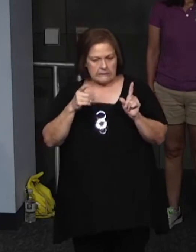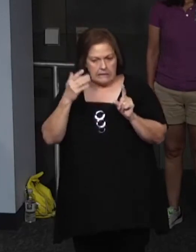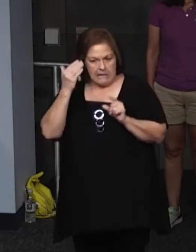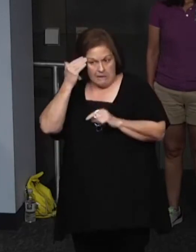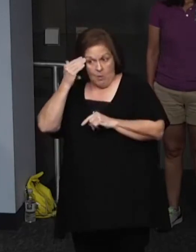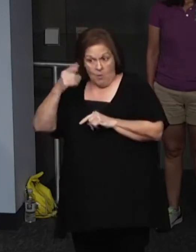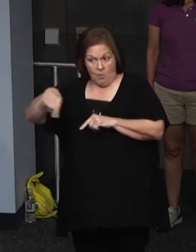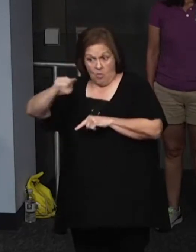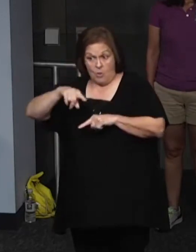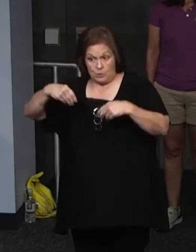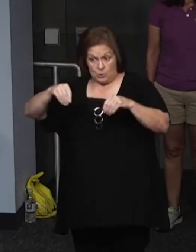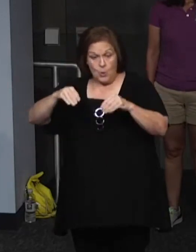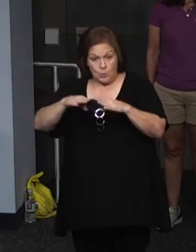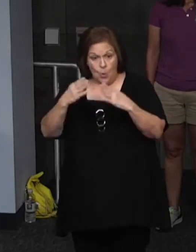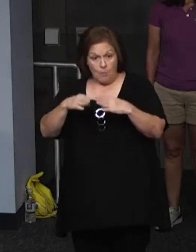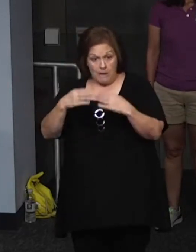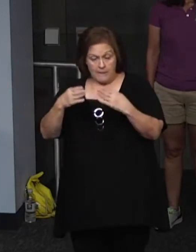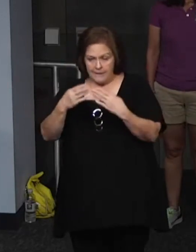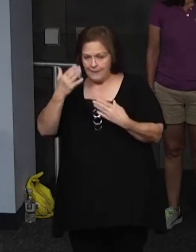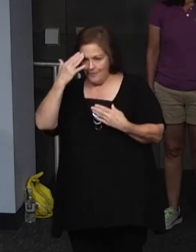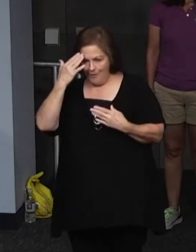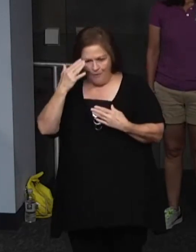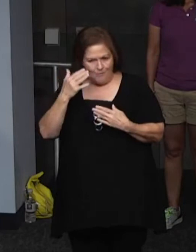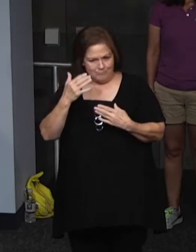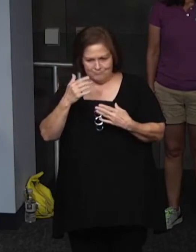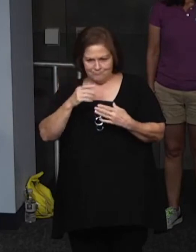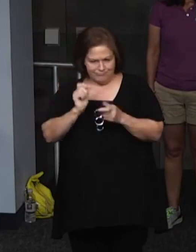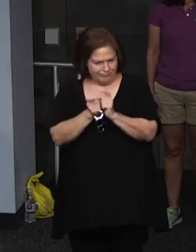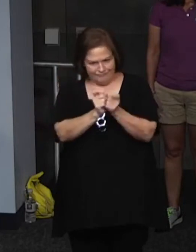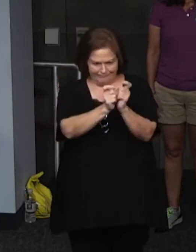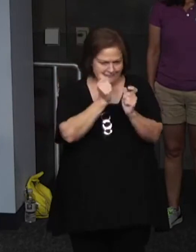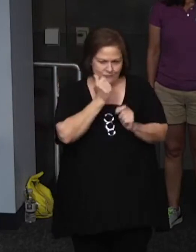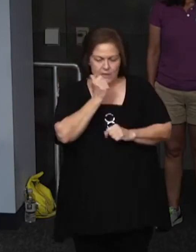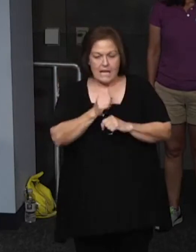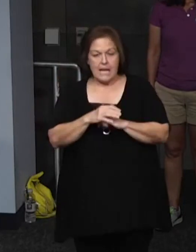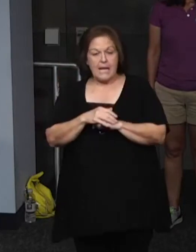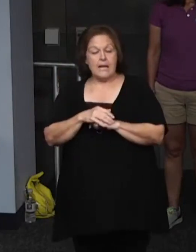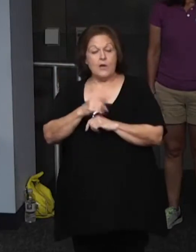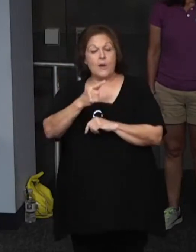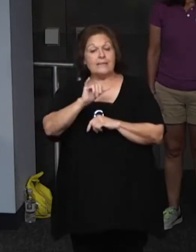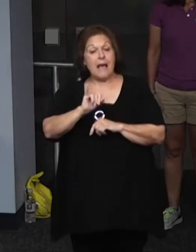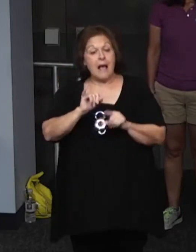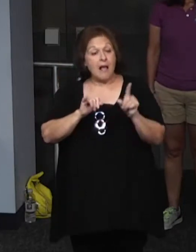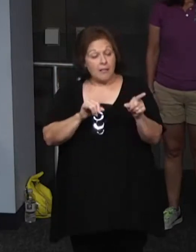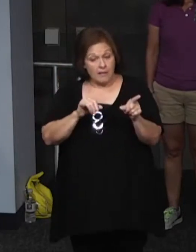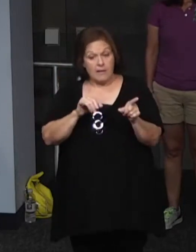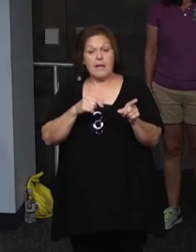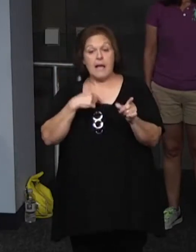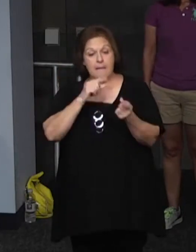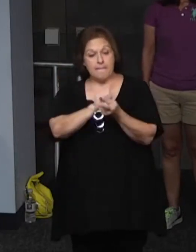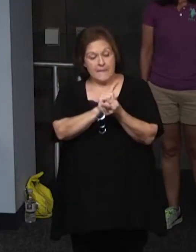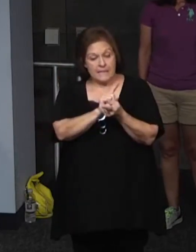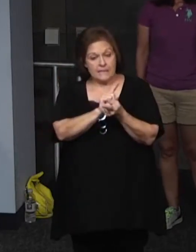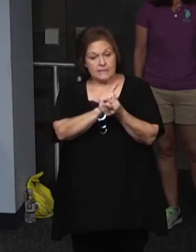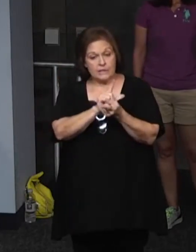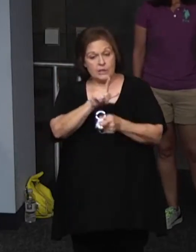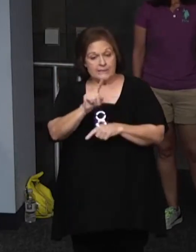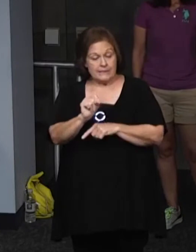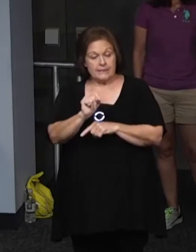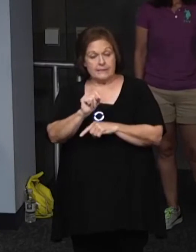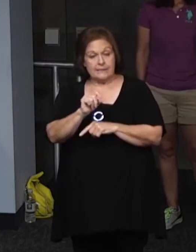please just pay attention. Things change very quickly. Restoration efforts in Grand Isle. I was very honored to meet Air National Guard Lieutenant